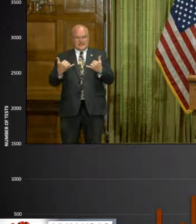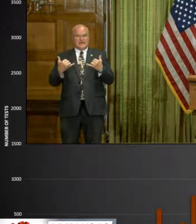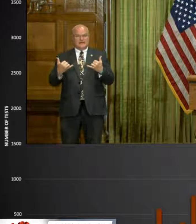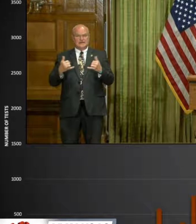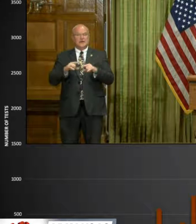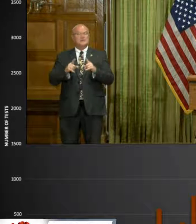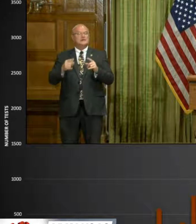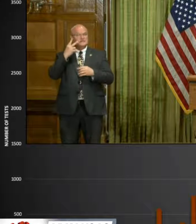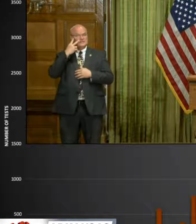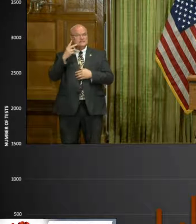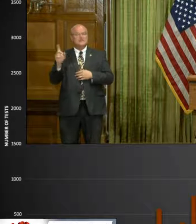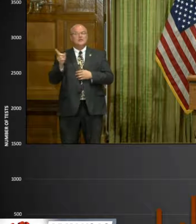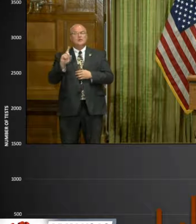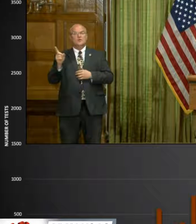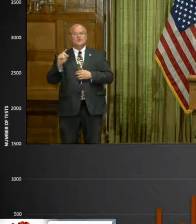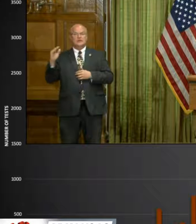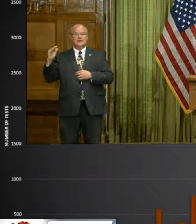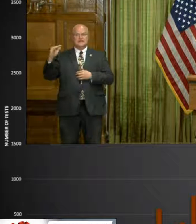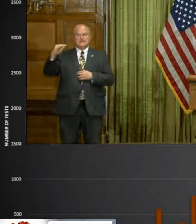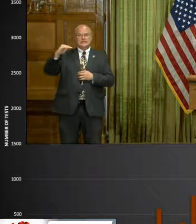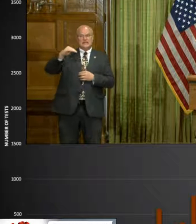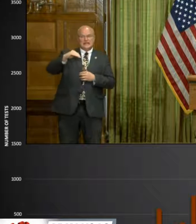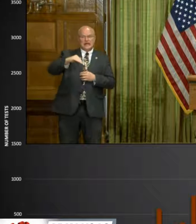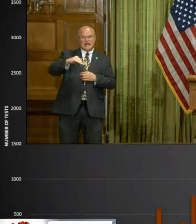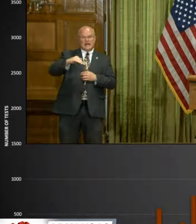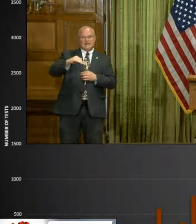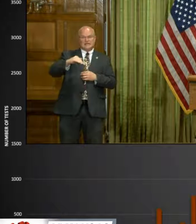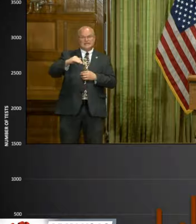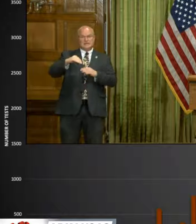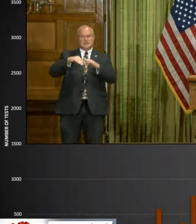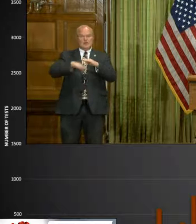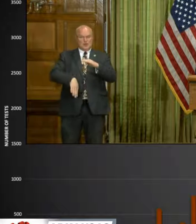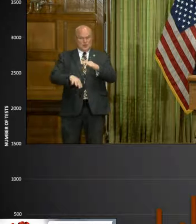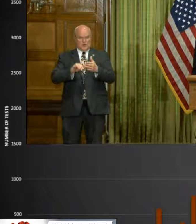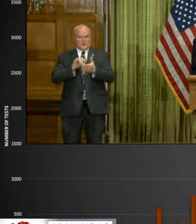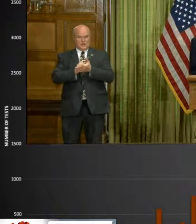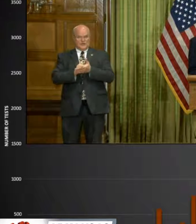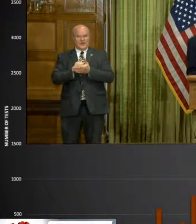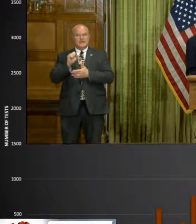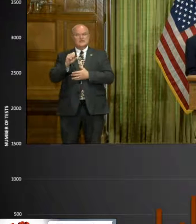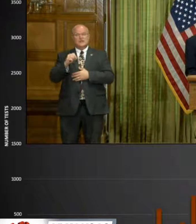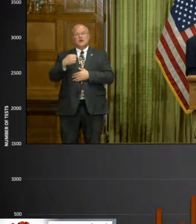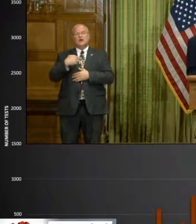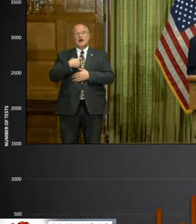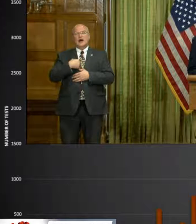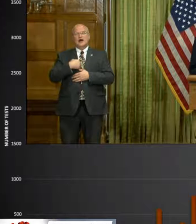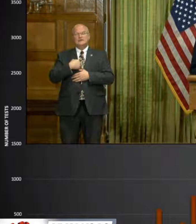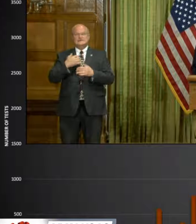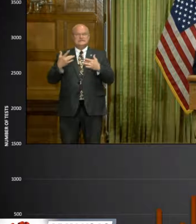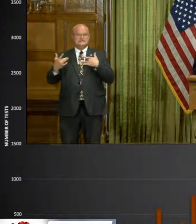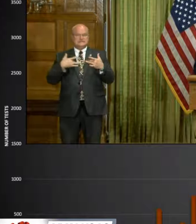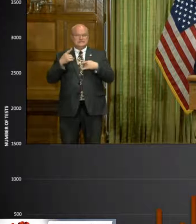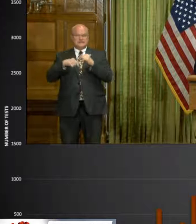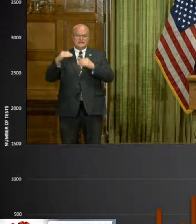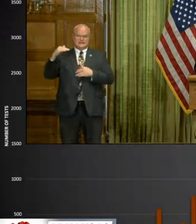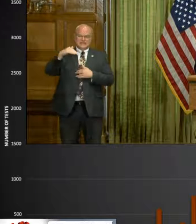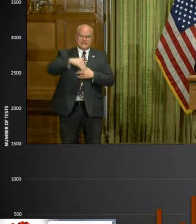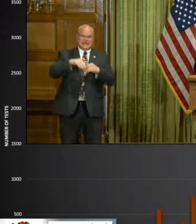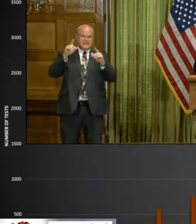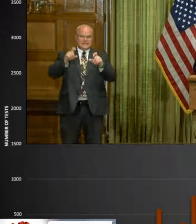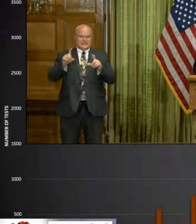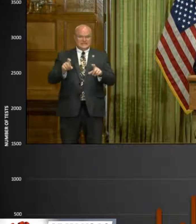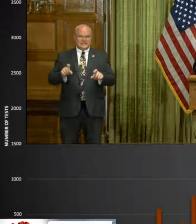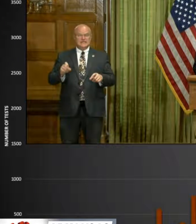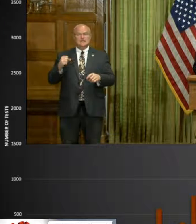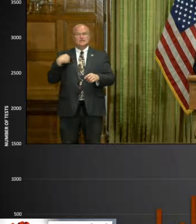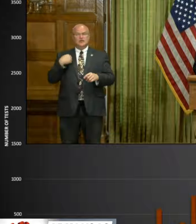today. But you can see where it had declined for some time below that. And so I was worried about the decline in our